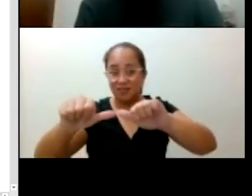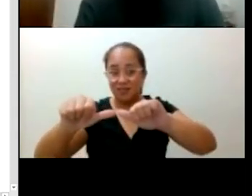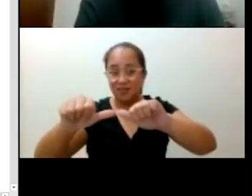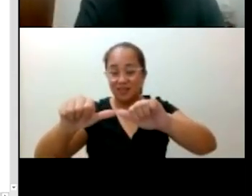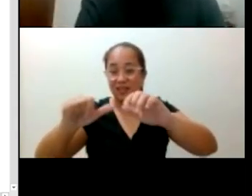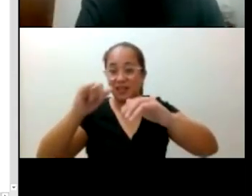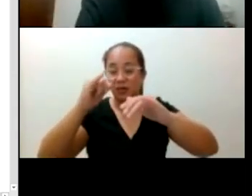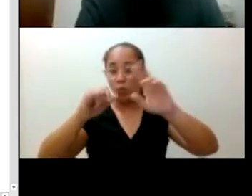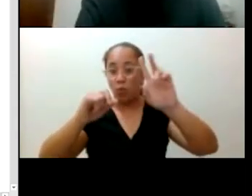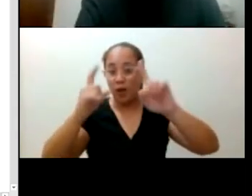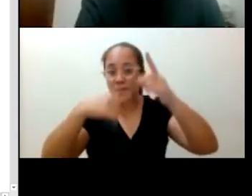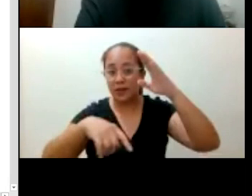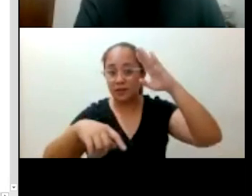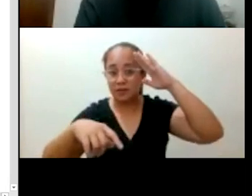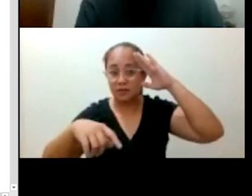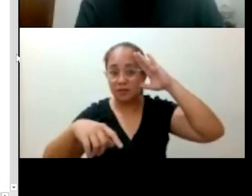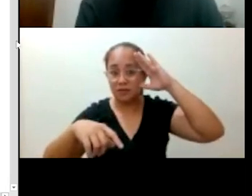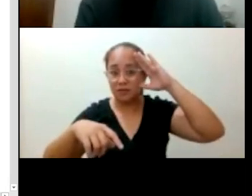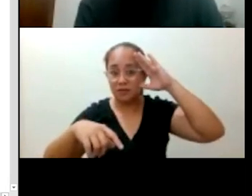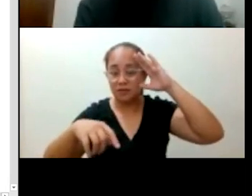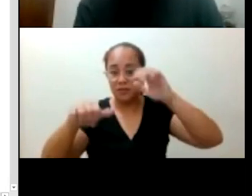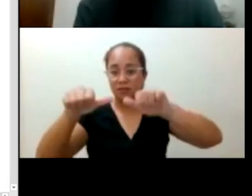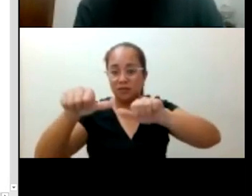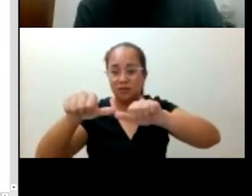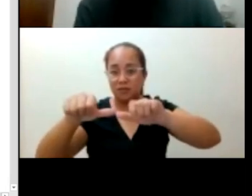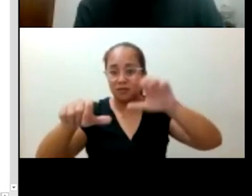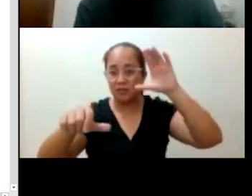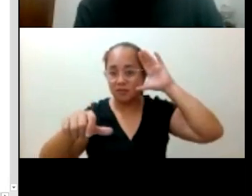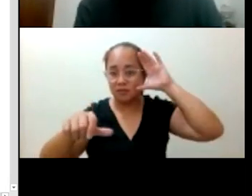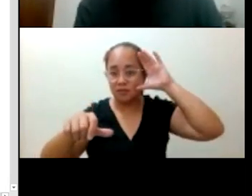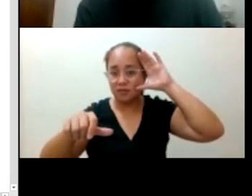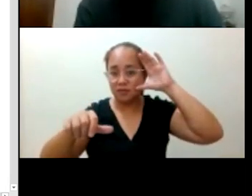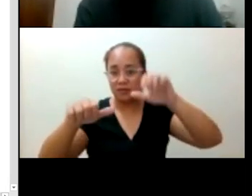that sign. Sorry for that mistake.